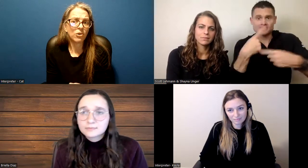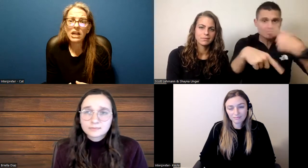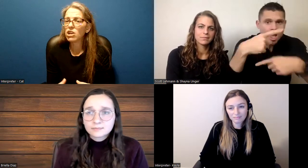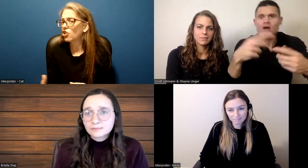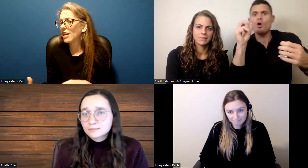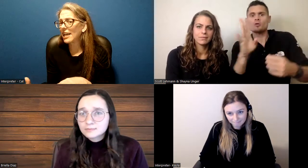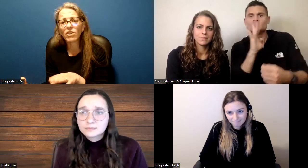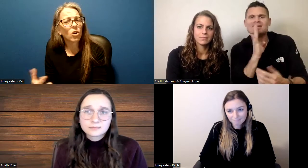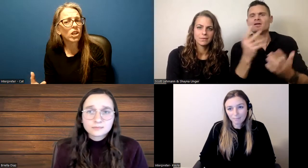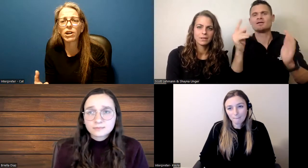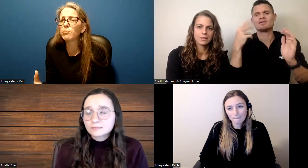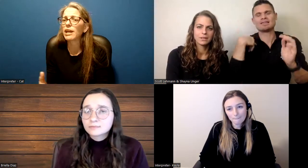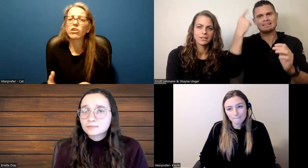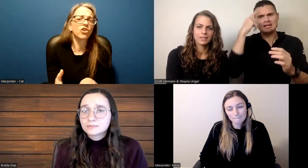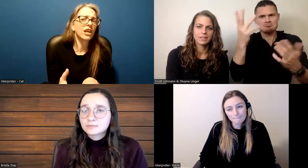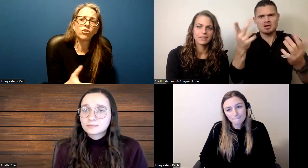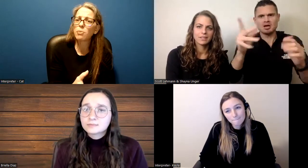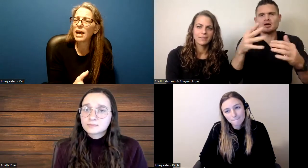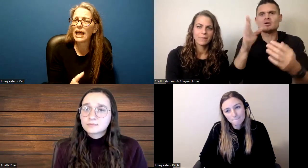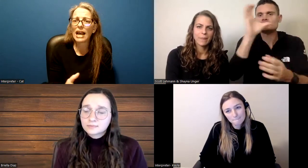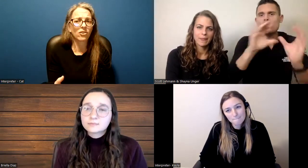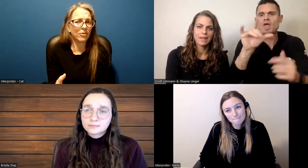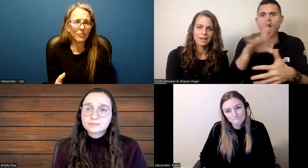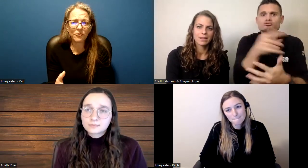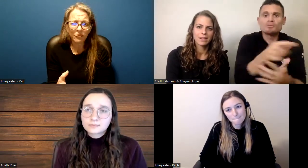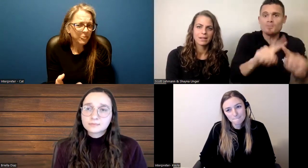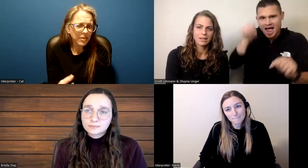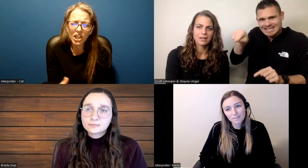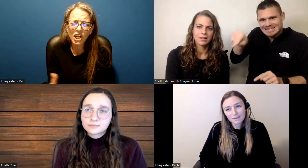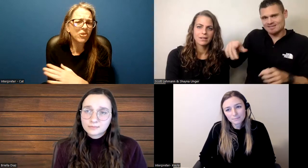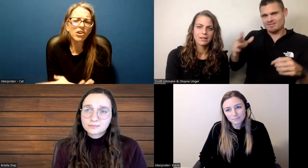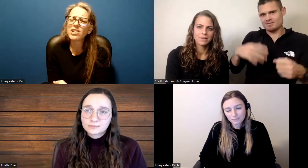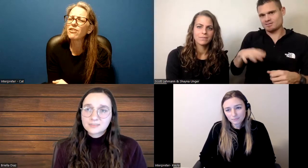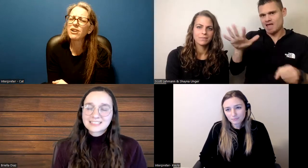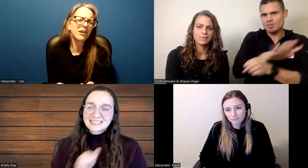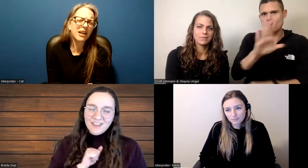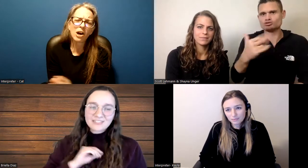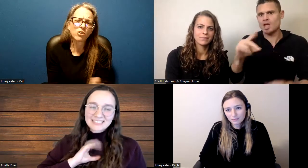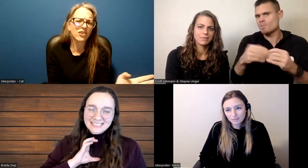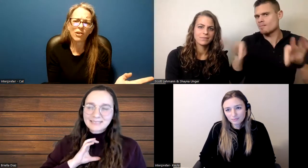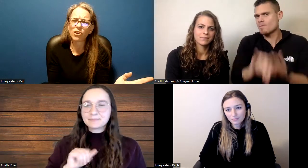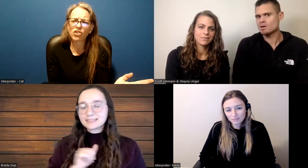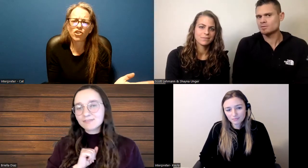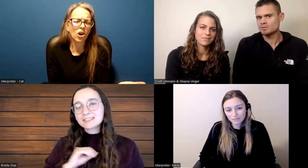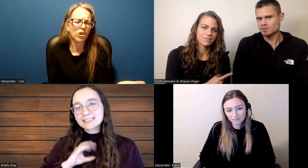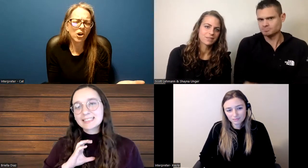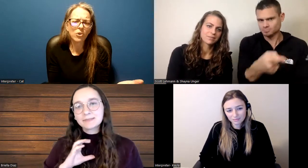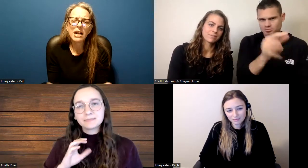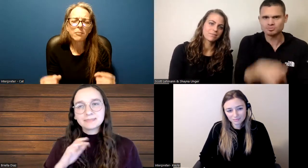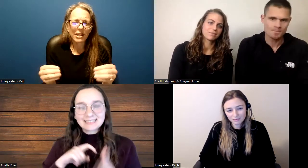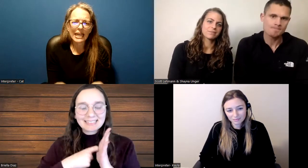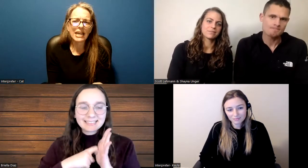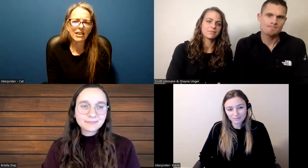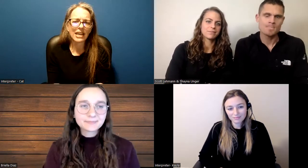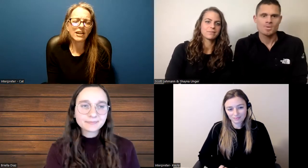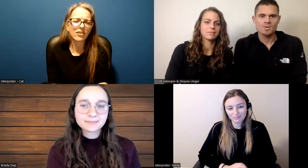know? Should they have a cochlear implant? Should they use bilabs? You know, there are different options out there, as you all know,